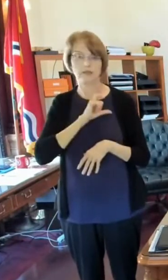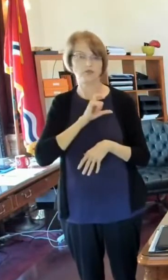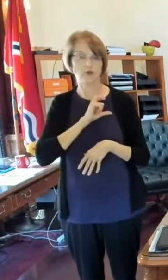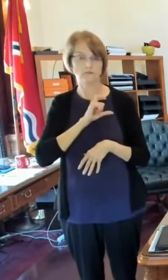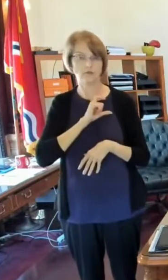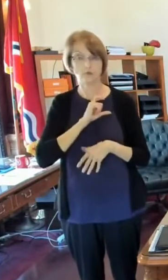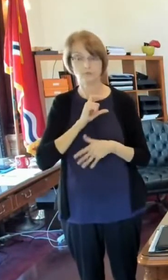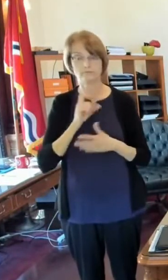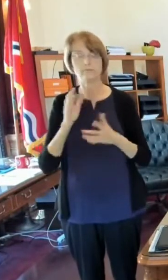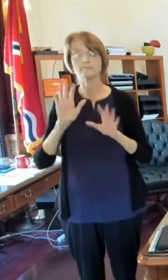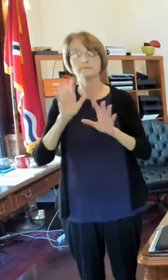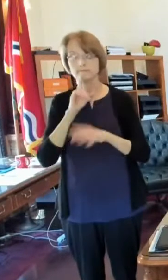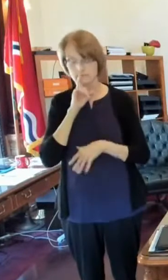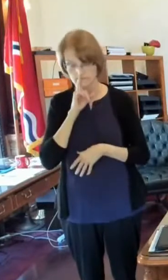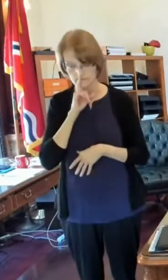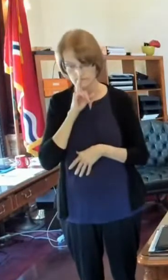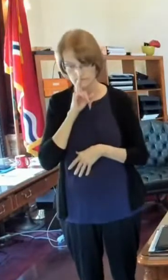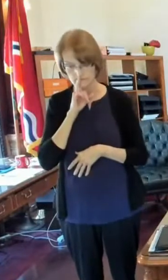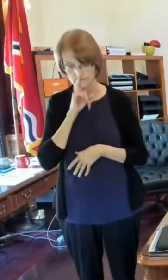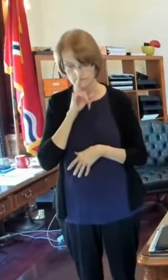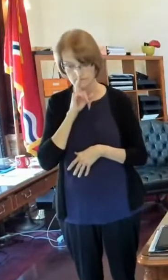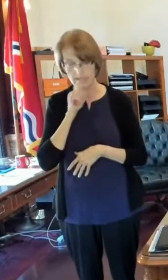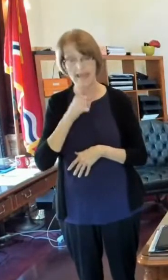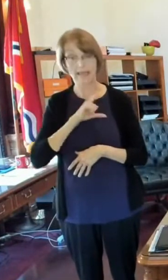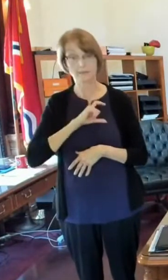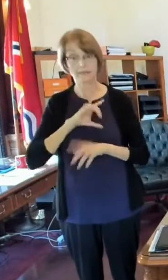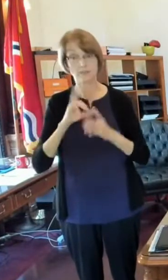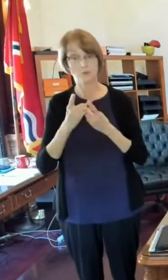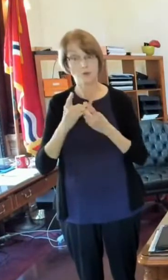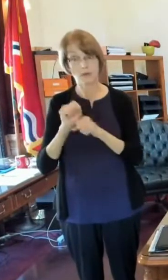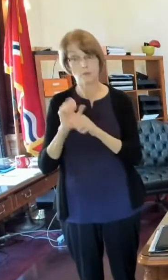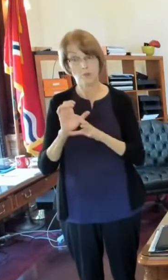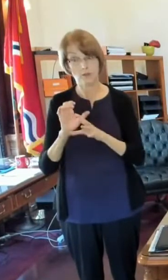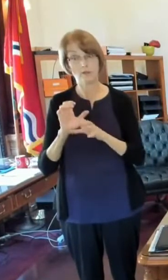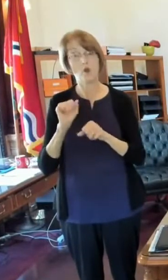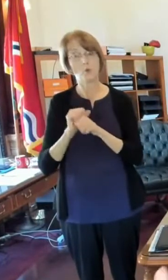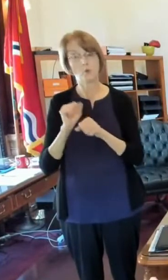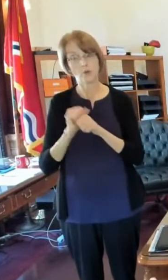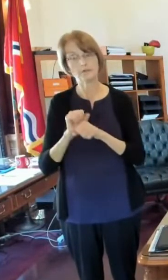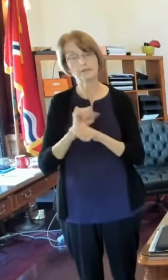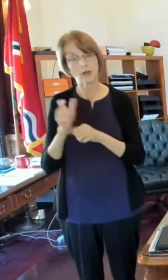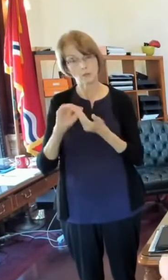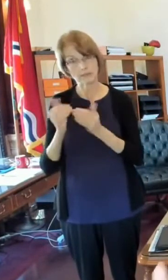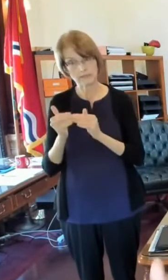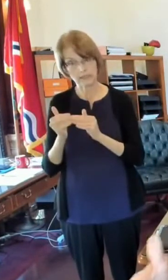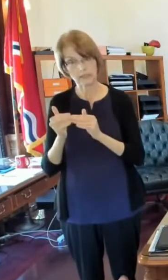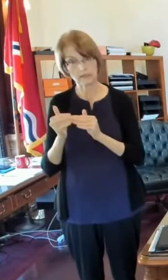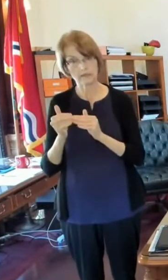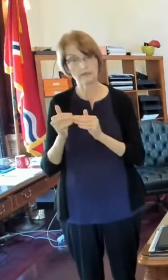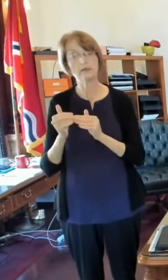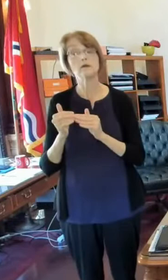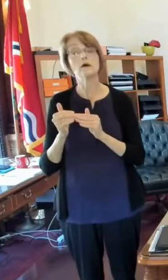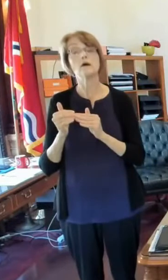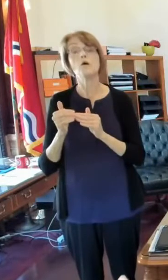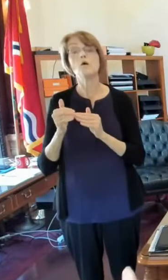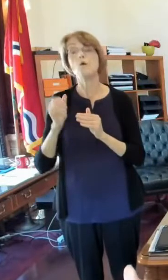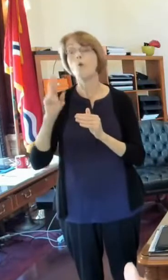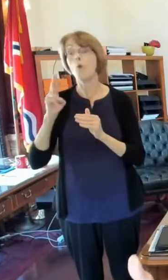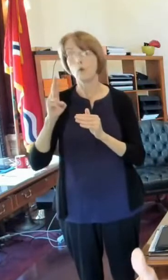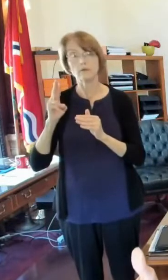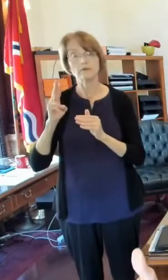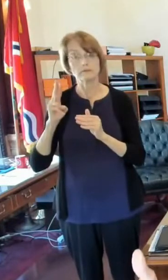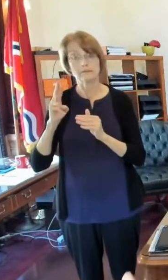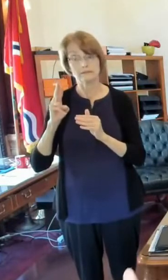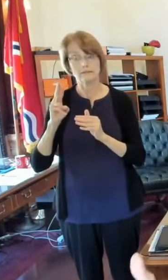who police department employee who currently works for the city or anyone hired for the next 3 years